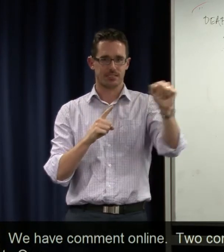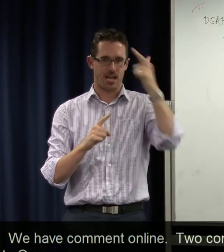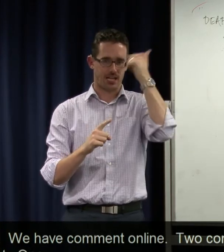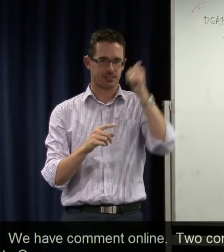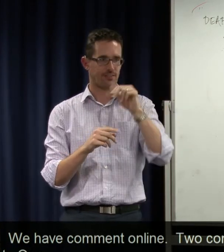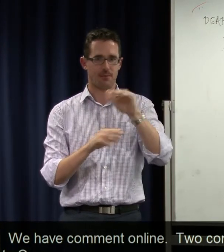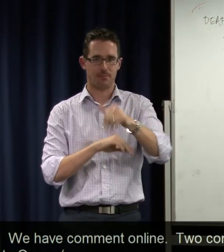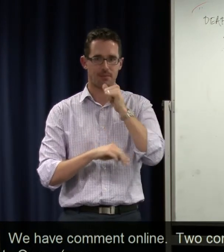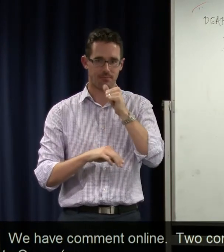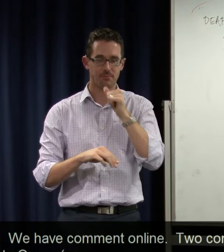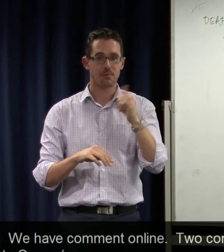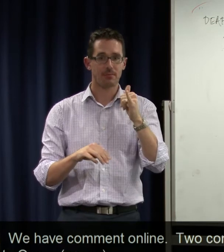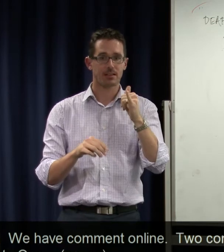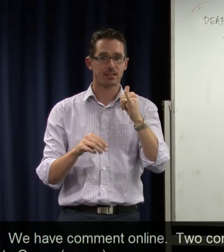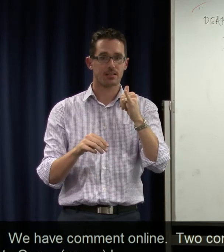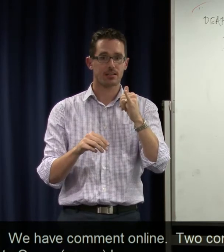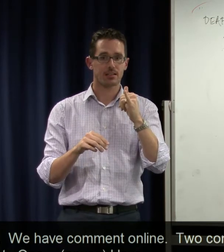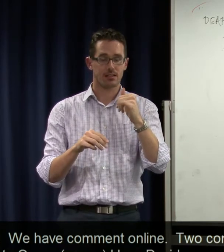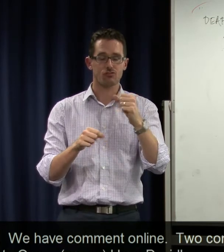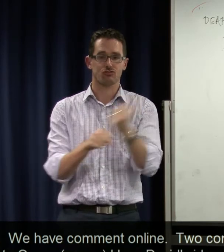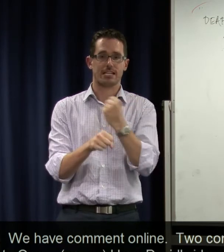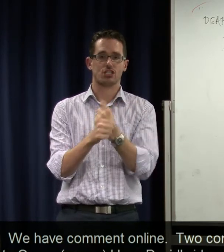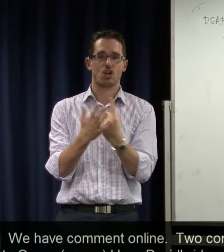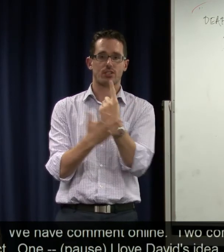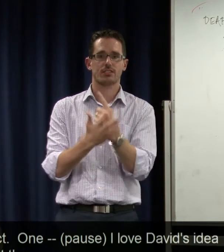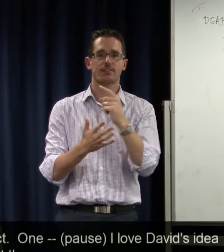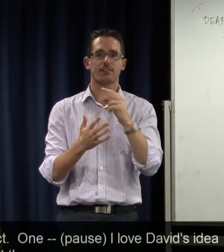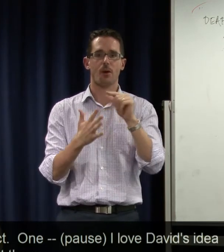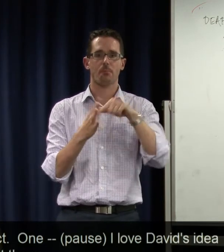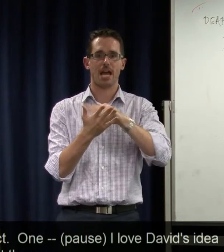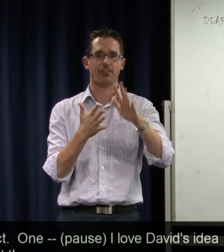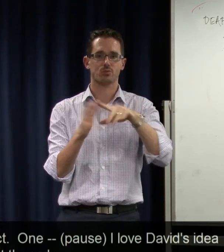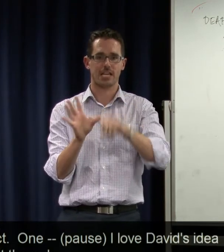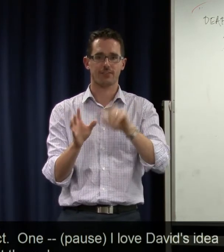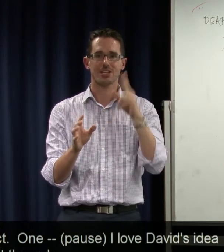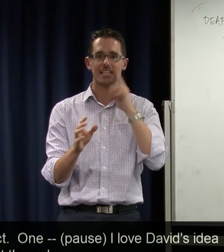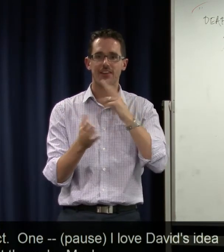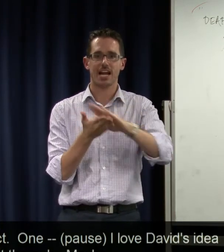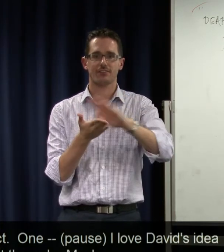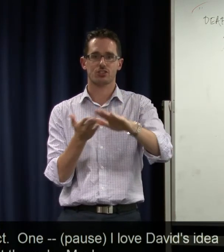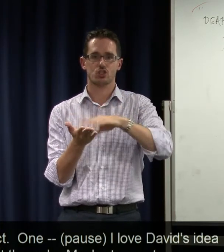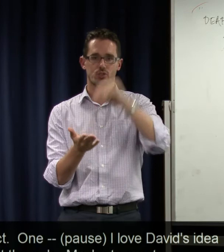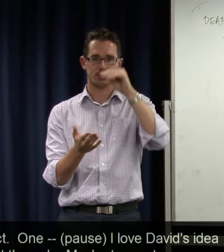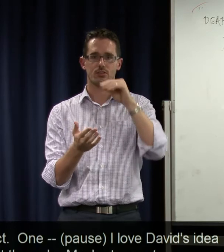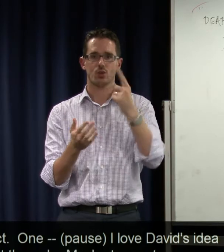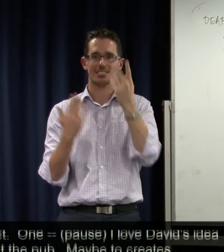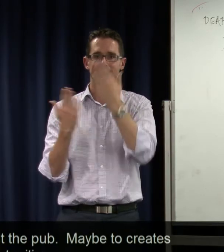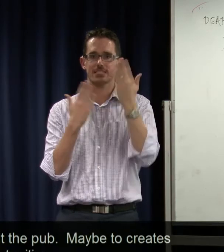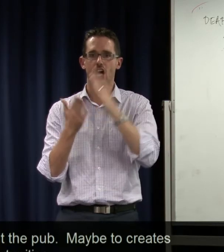I love David's idea about the pub. Maybe that creates opportunities for pathways for deaf and